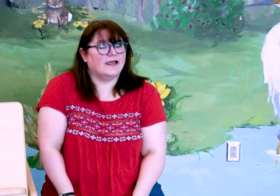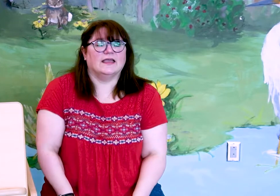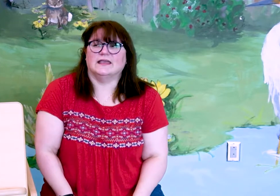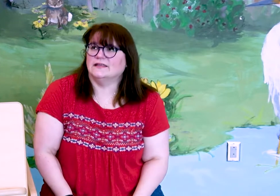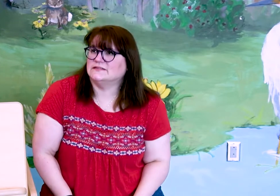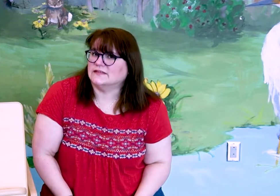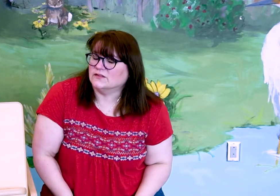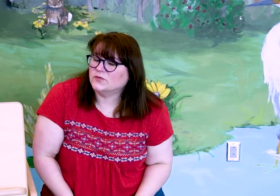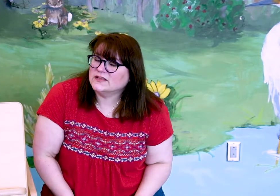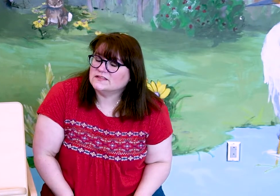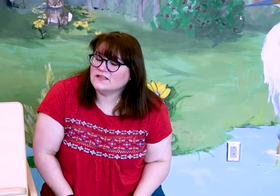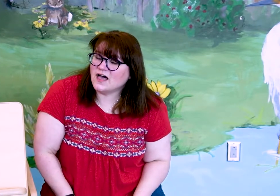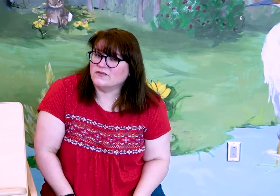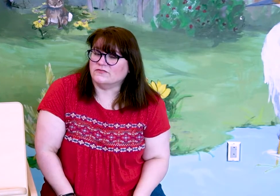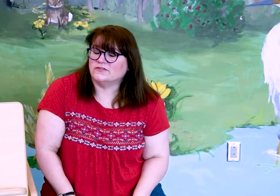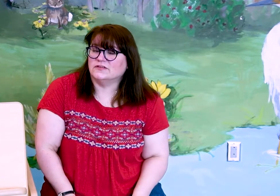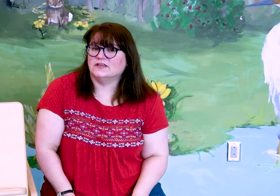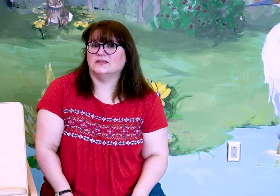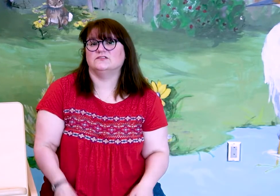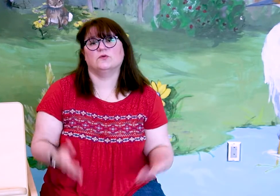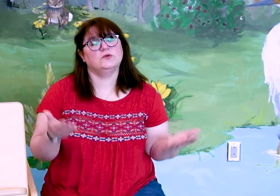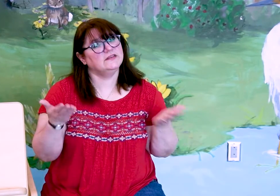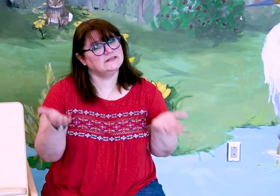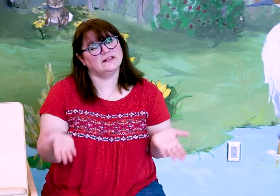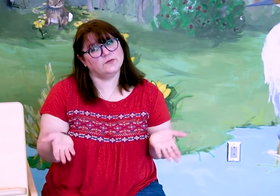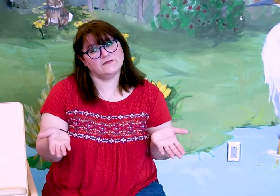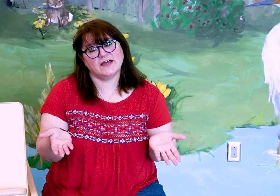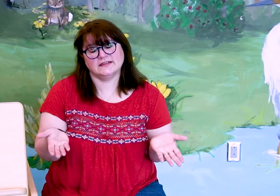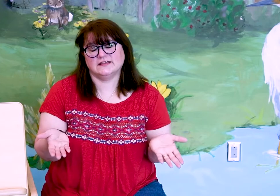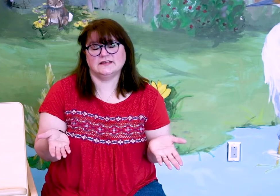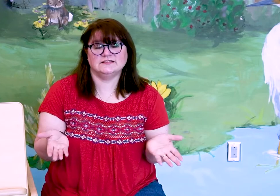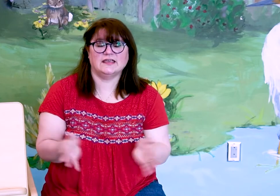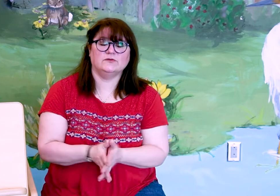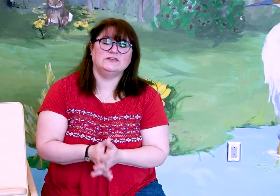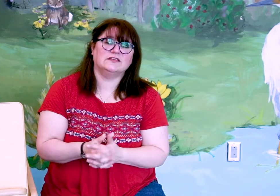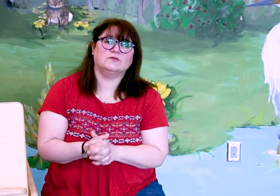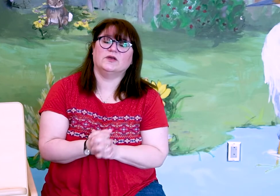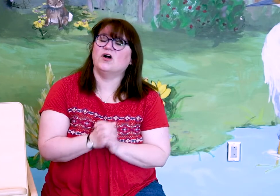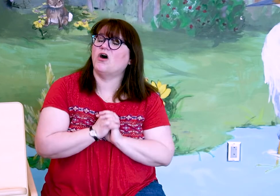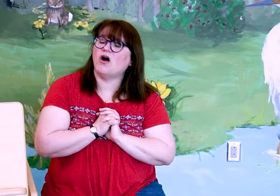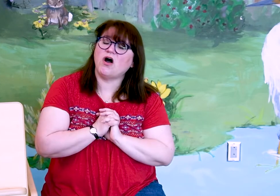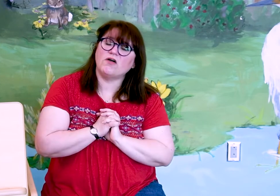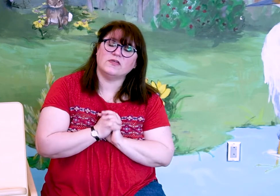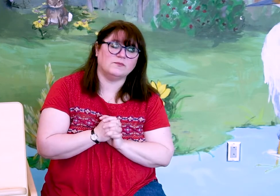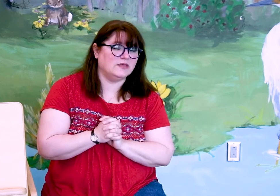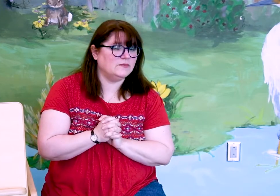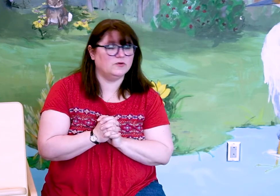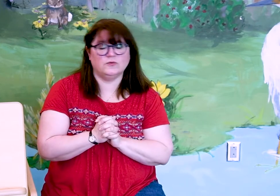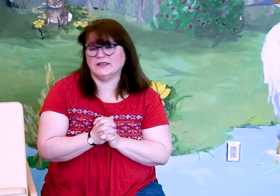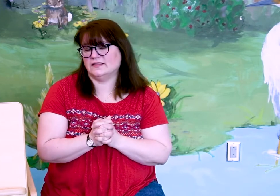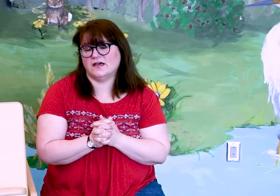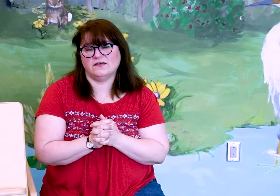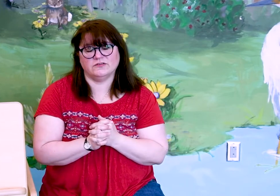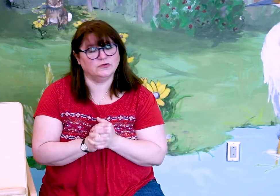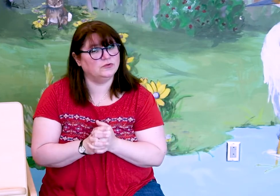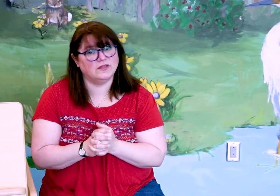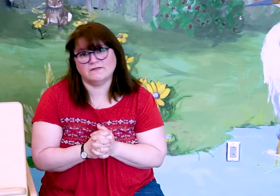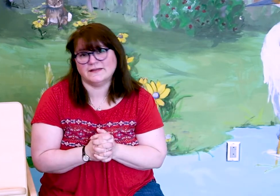It celebrates love. So when we celebrate Valentine's Day, we celebrate all the people we love and who love us